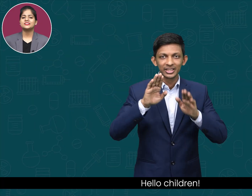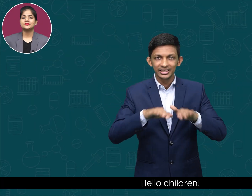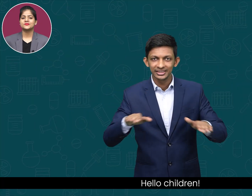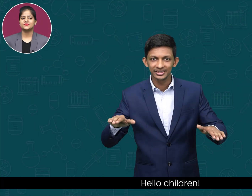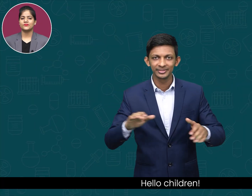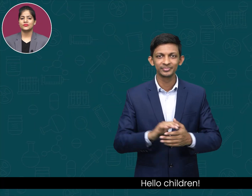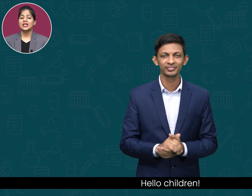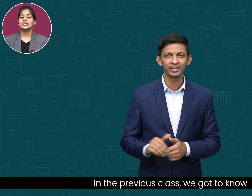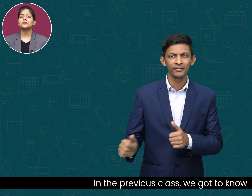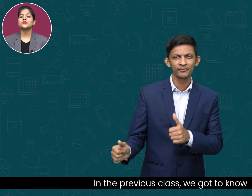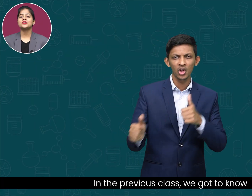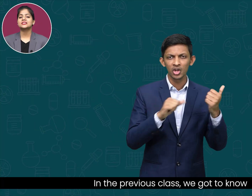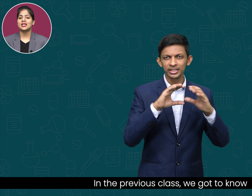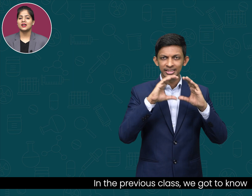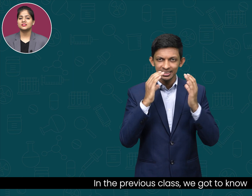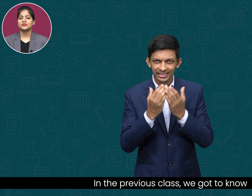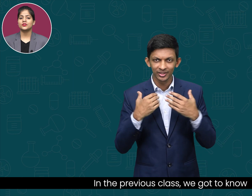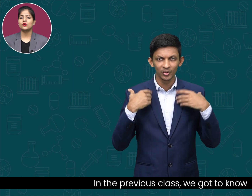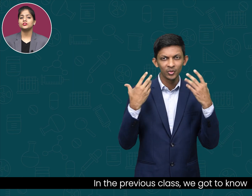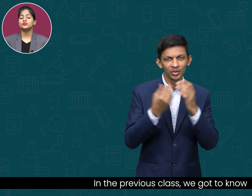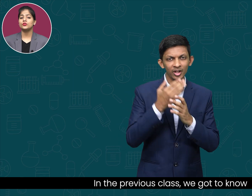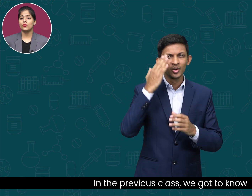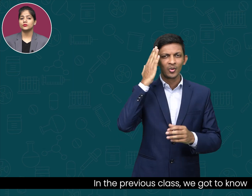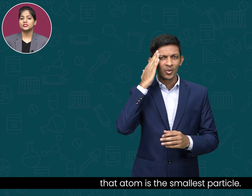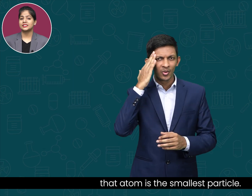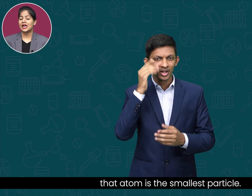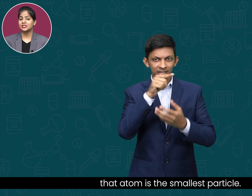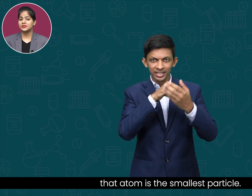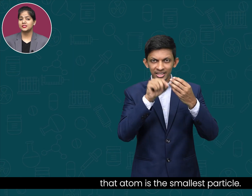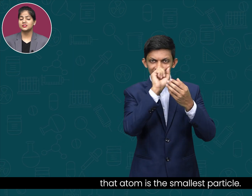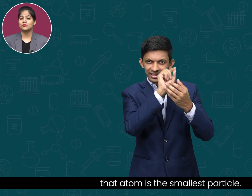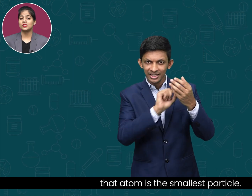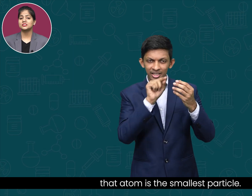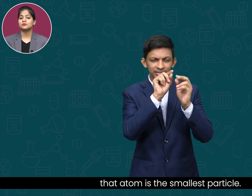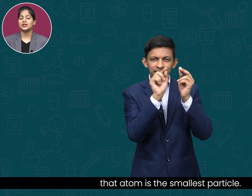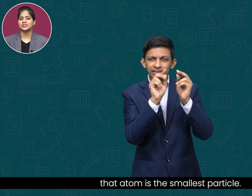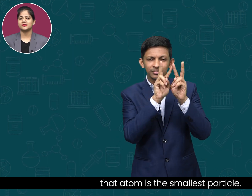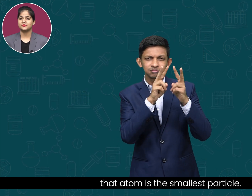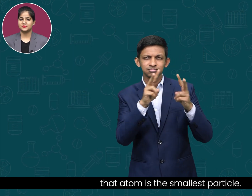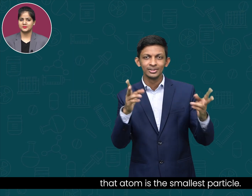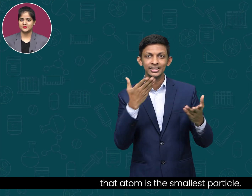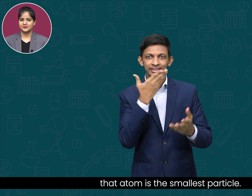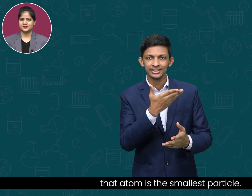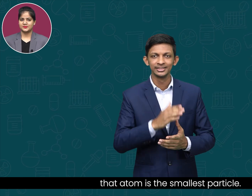Hello children. In the previous class, we got to know that atom is the smallest